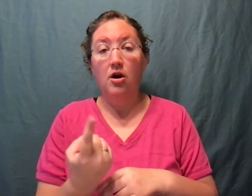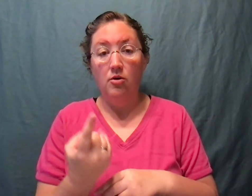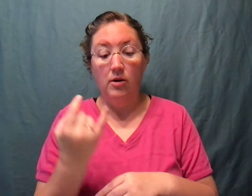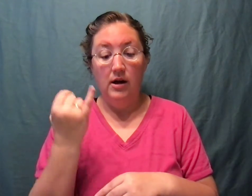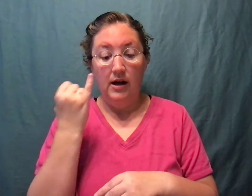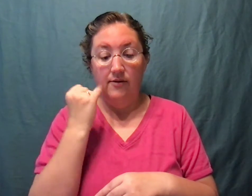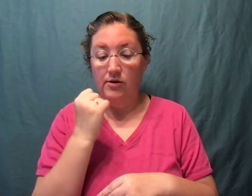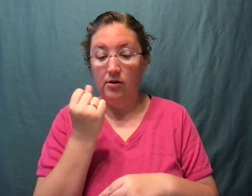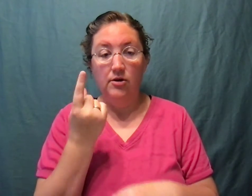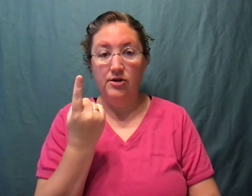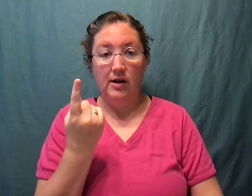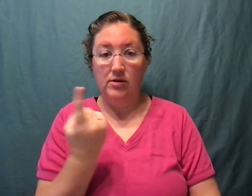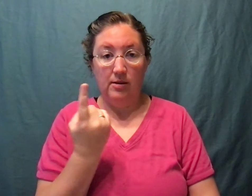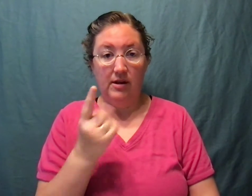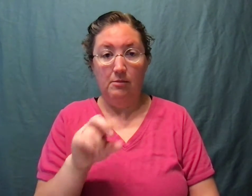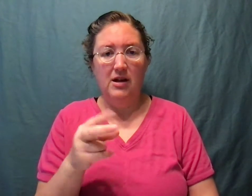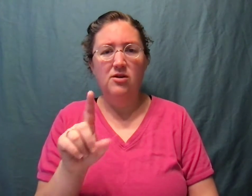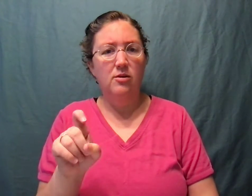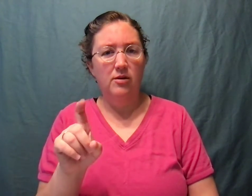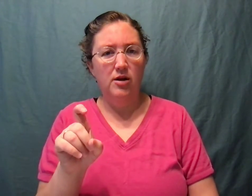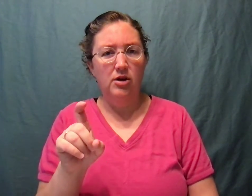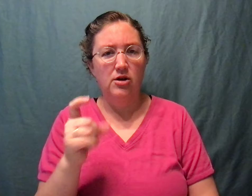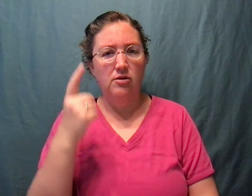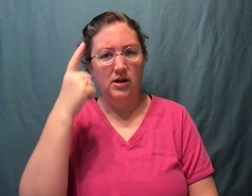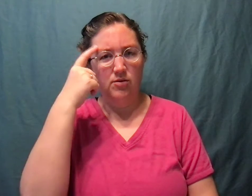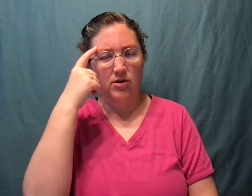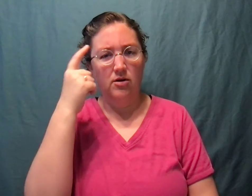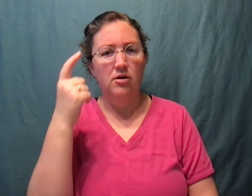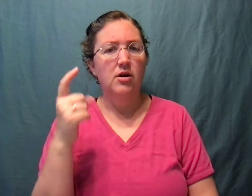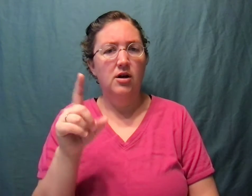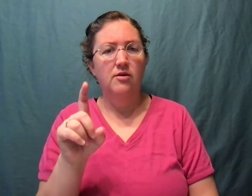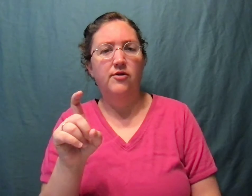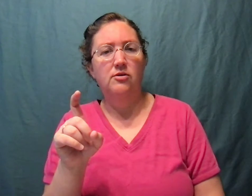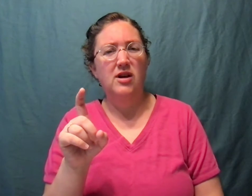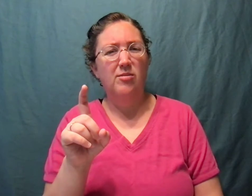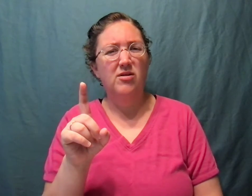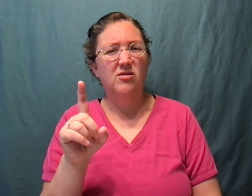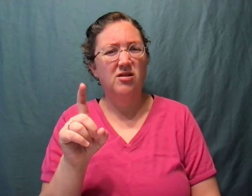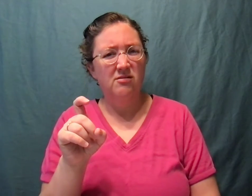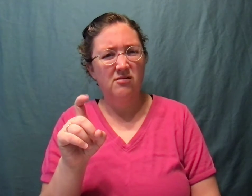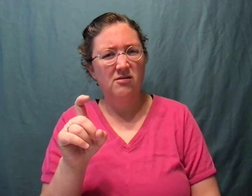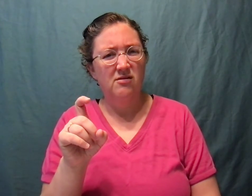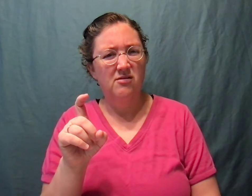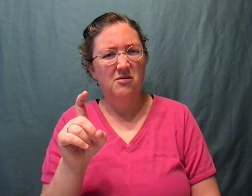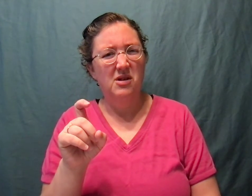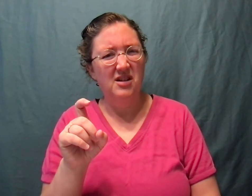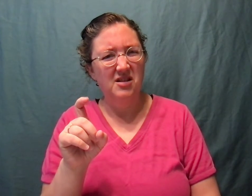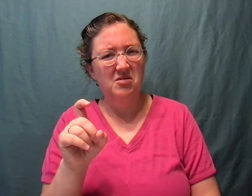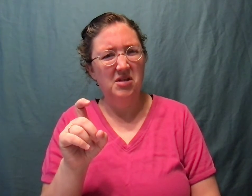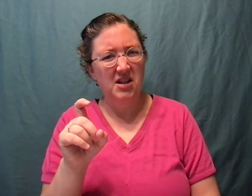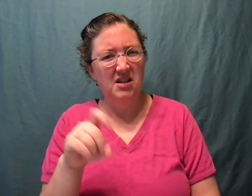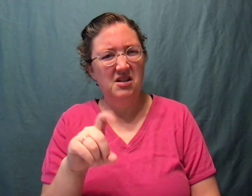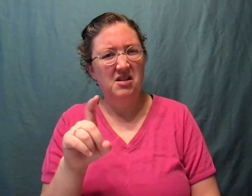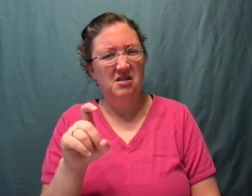alone. If you don't understand what something means, you can do this with your confused eyebrows going, huh? Really? Is that